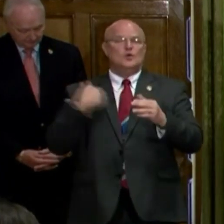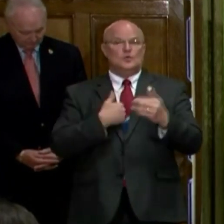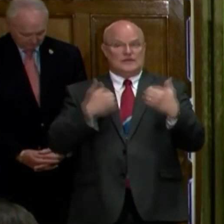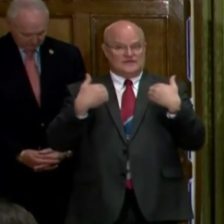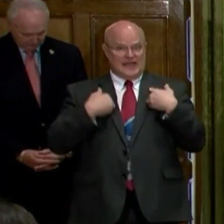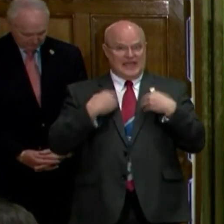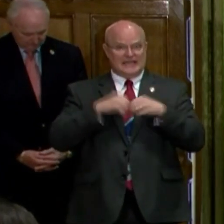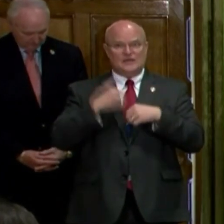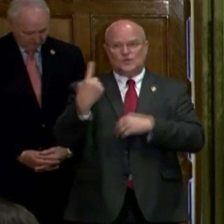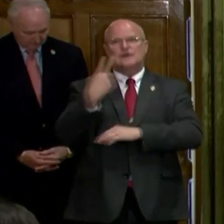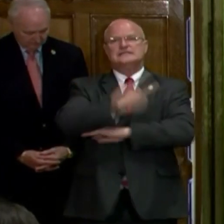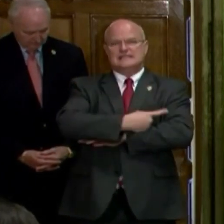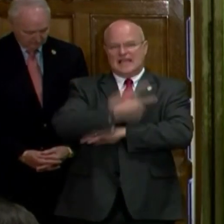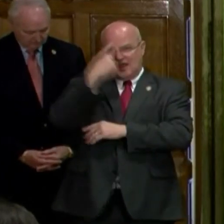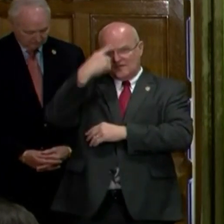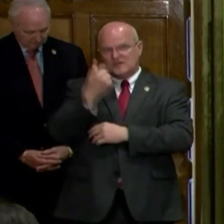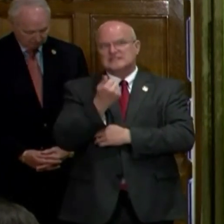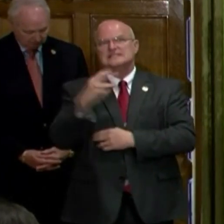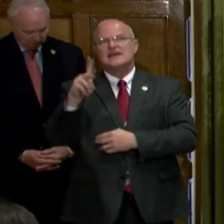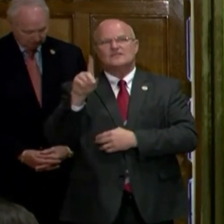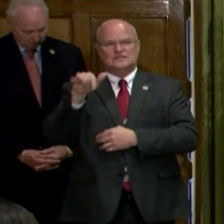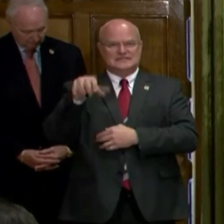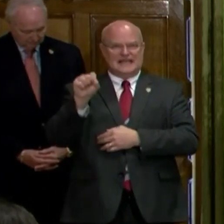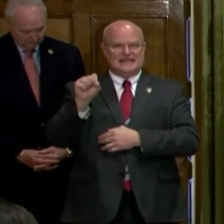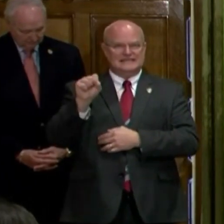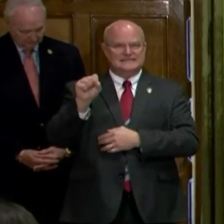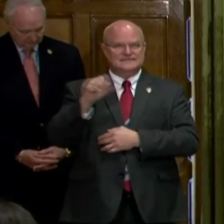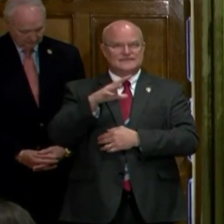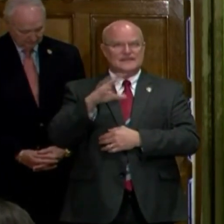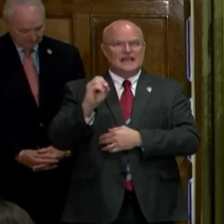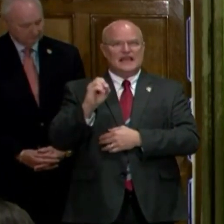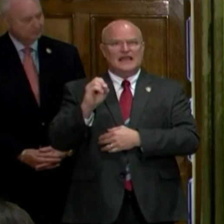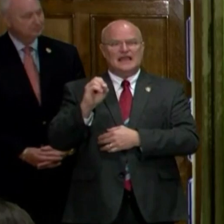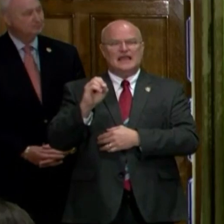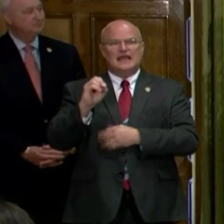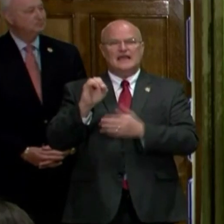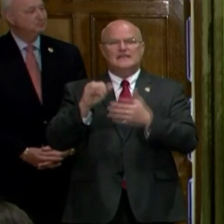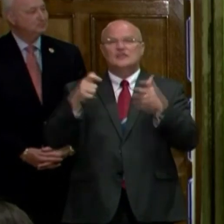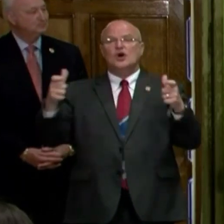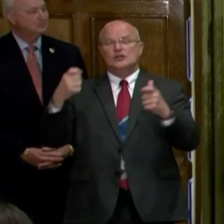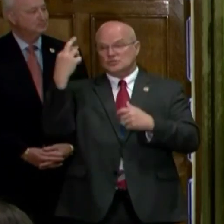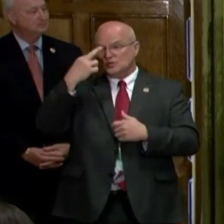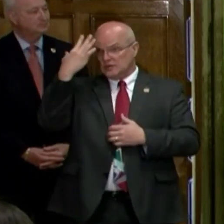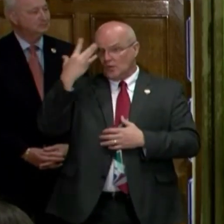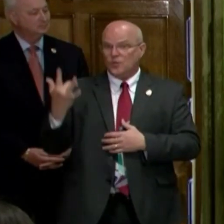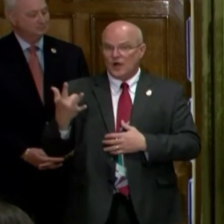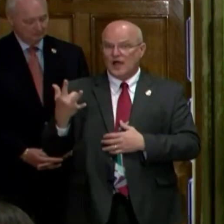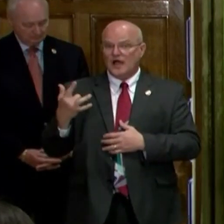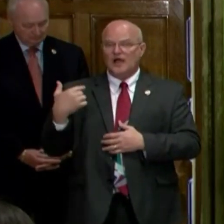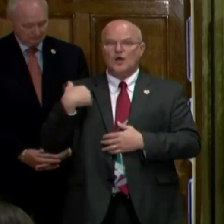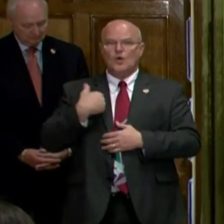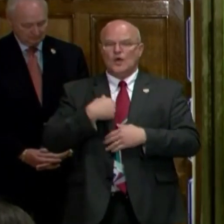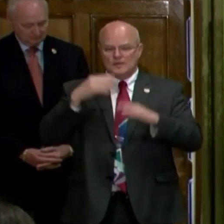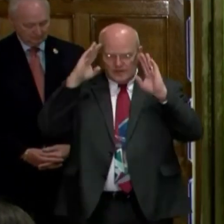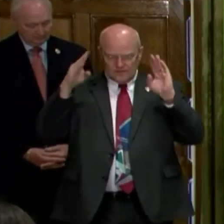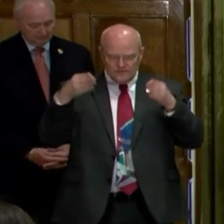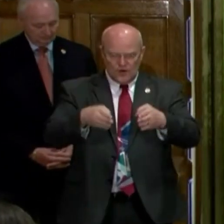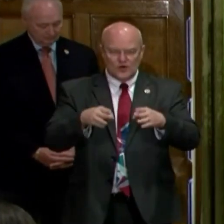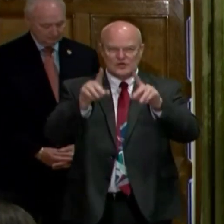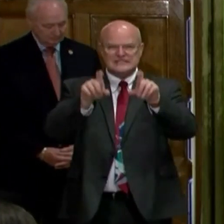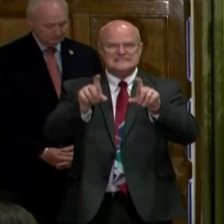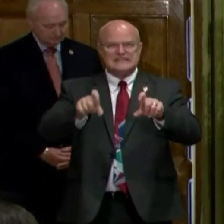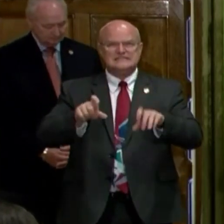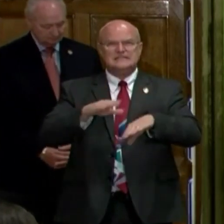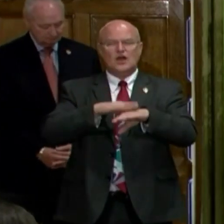had in a single day for several days. And the largest reason for this is that we've been focusing our